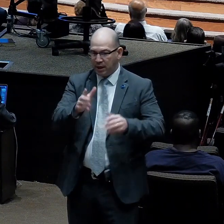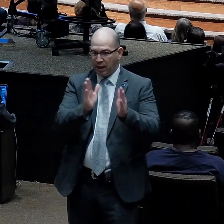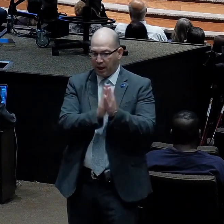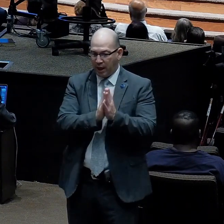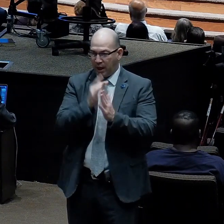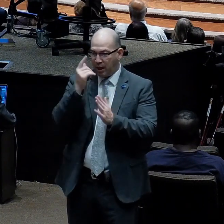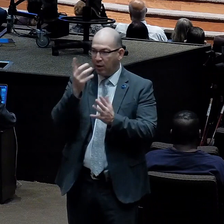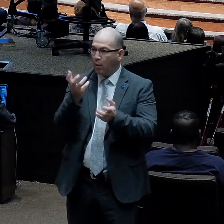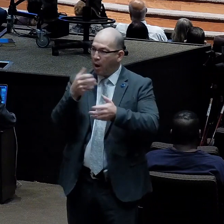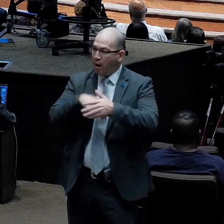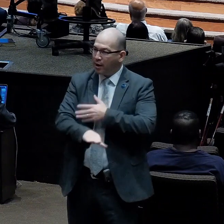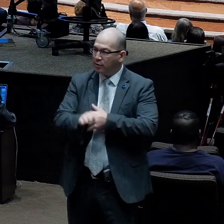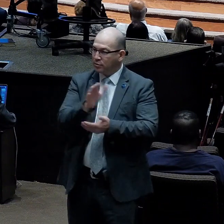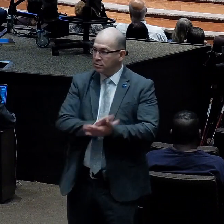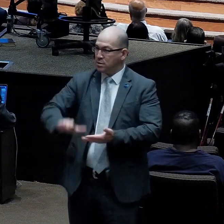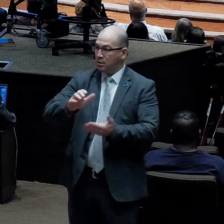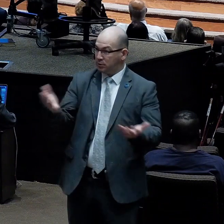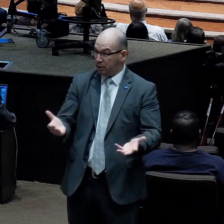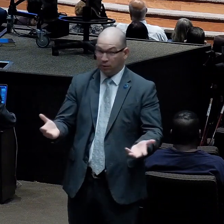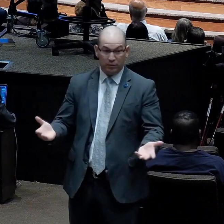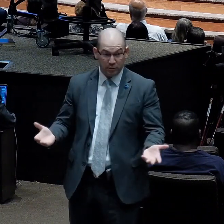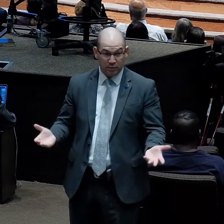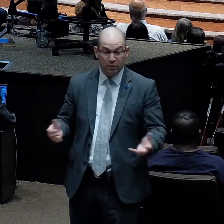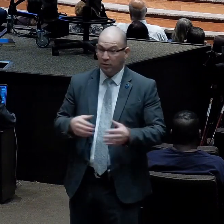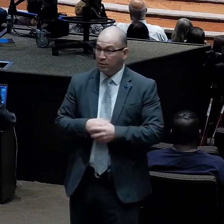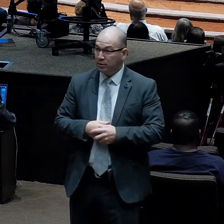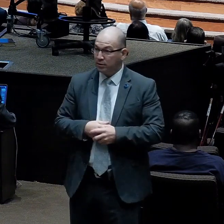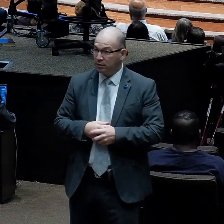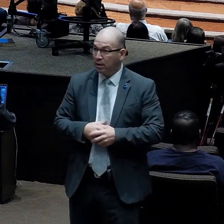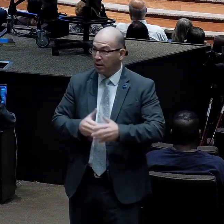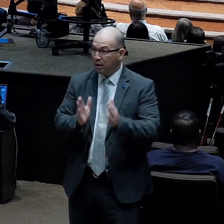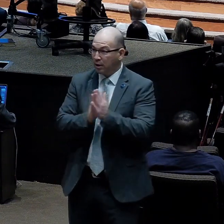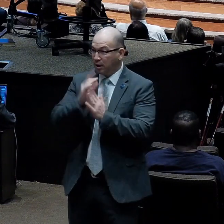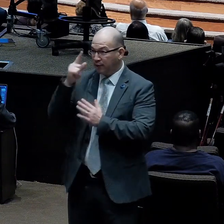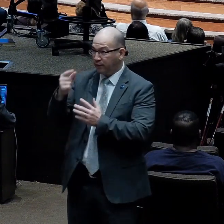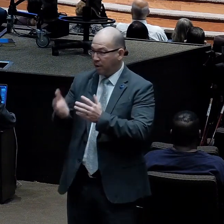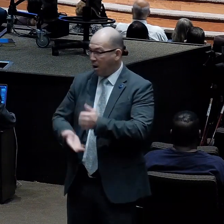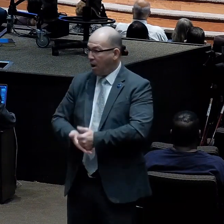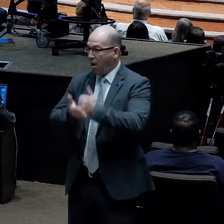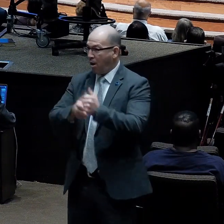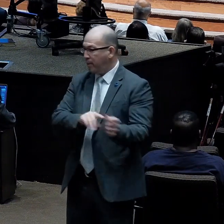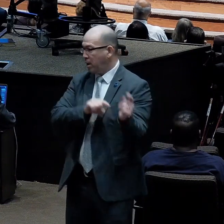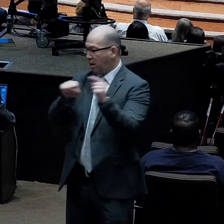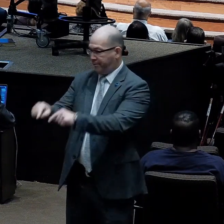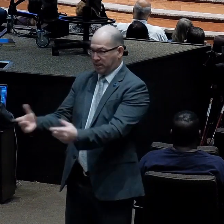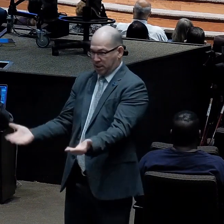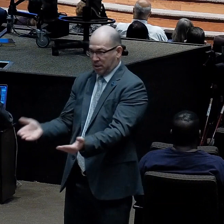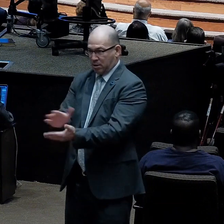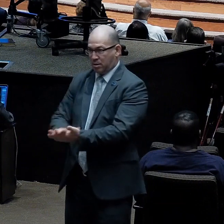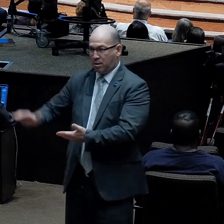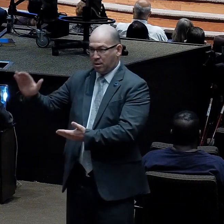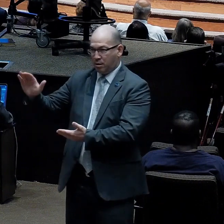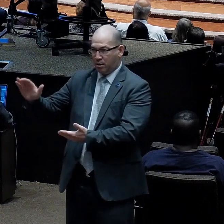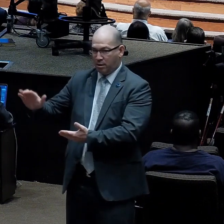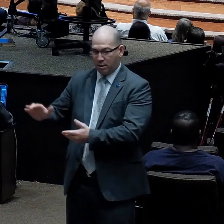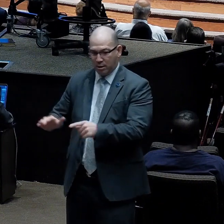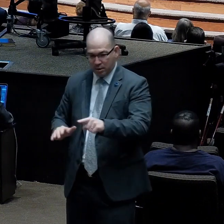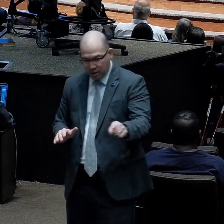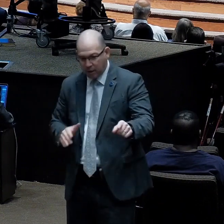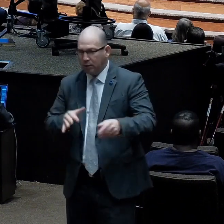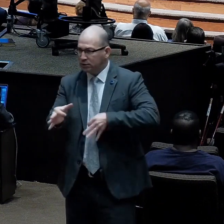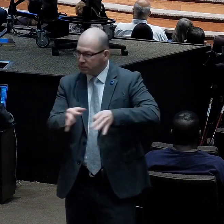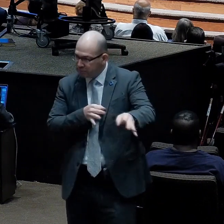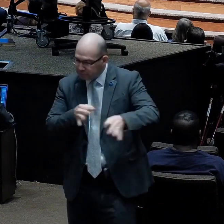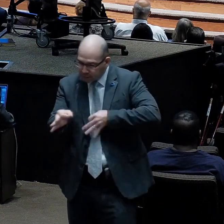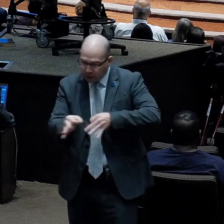Baptist College. And they were asking for assistance to come. And they gave their explanation